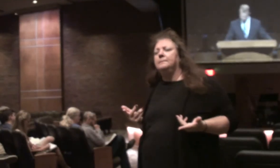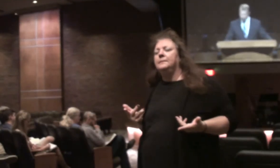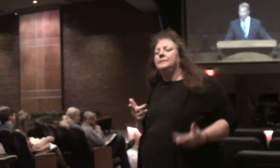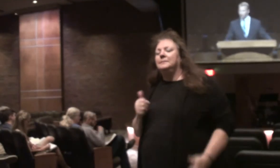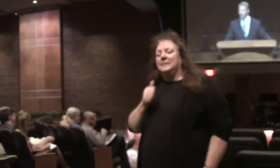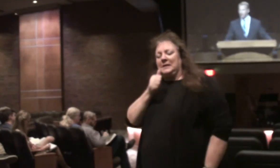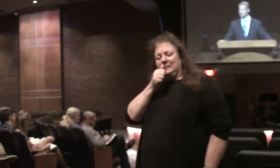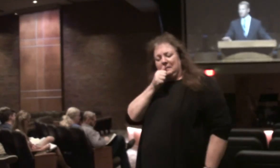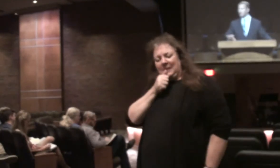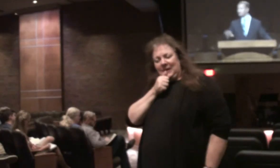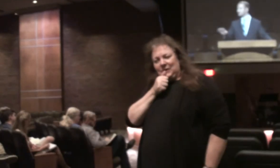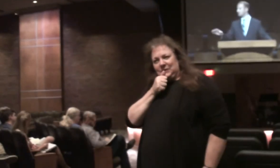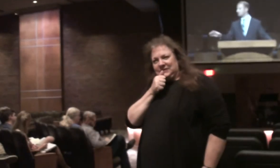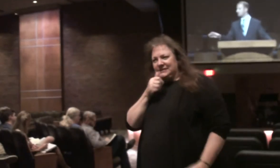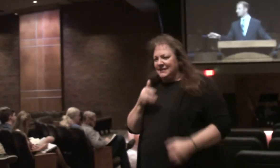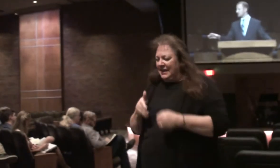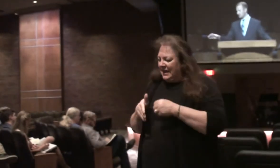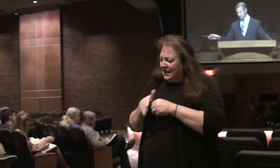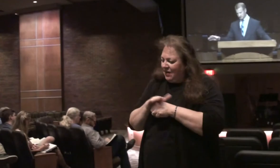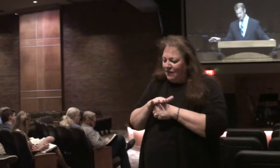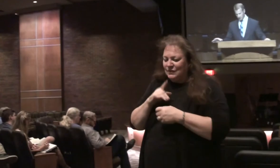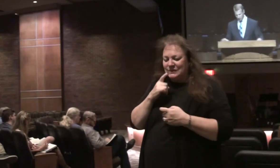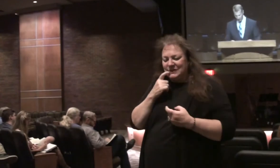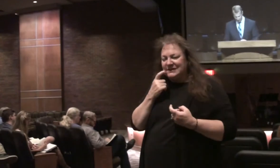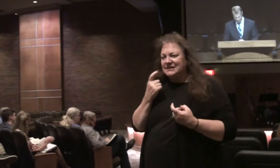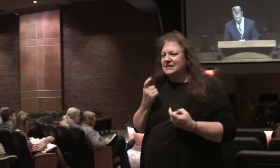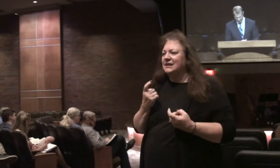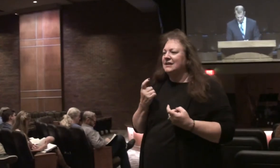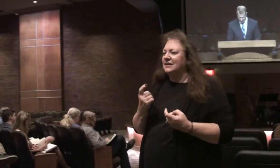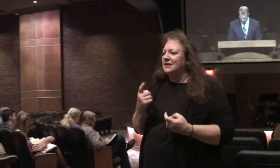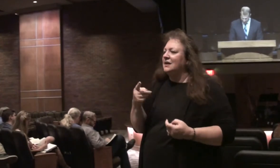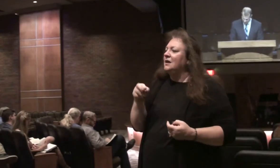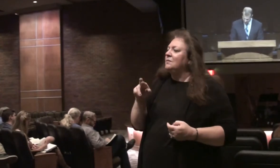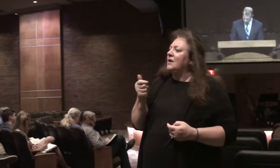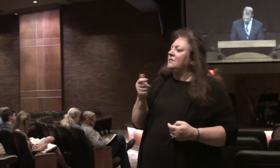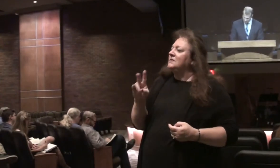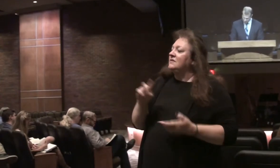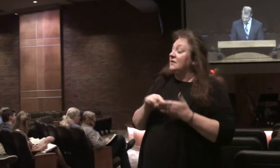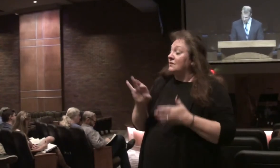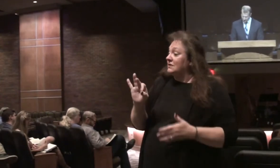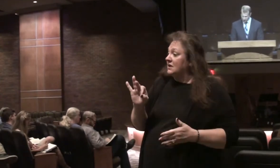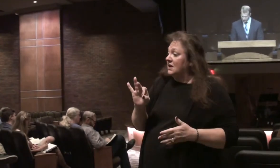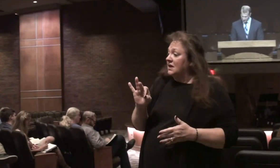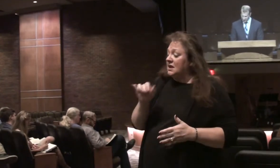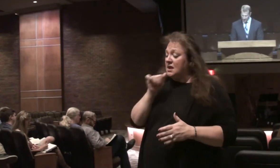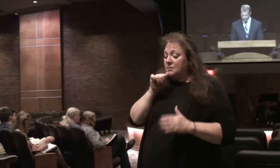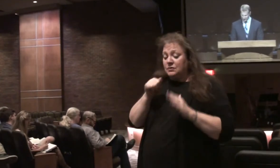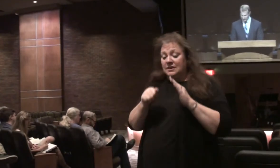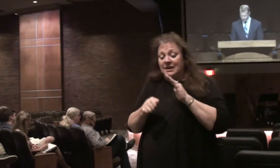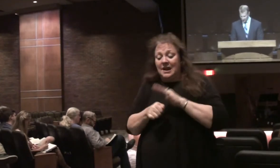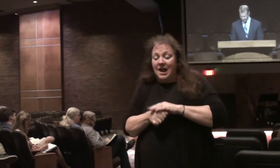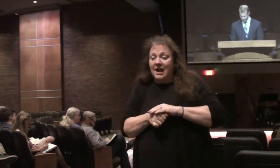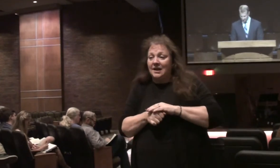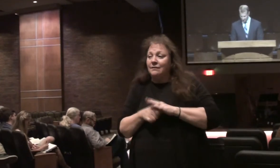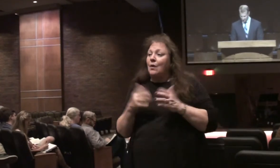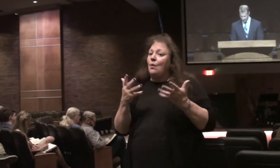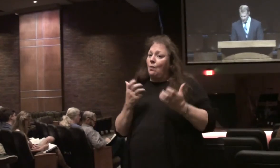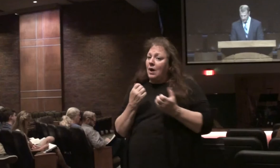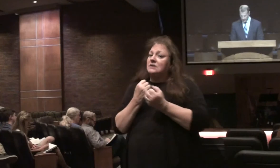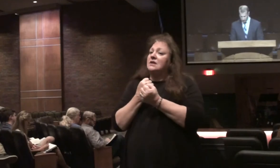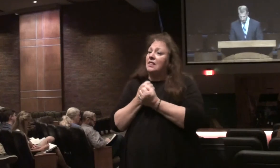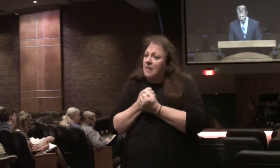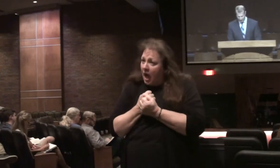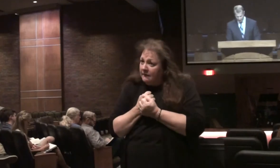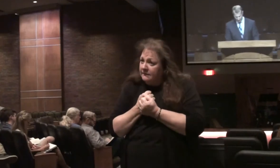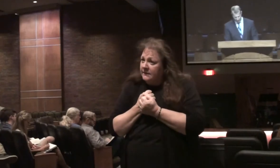It bears with all things. It covers a multitude of sins. Proverbs 17:9 says, he who conceals transgression seeks love.